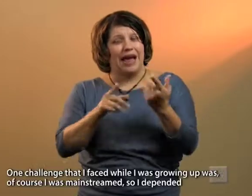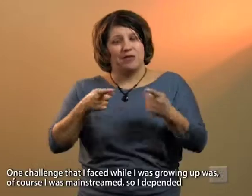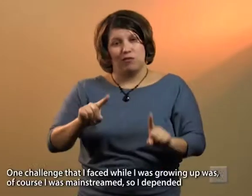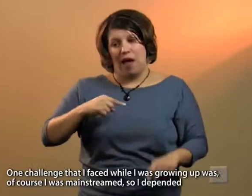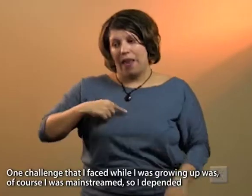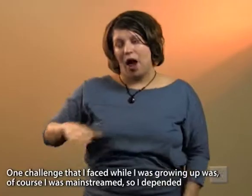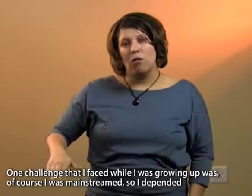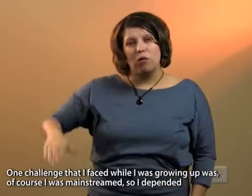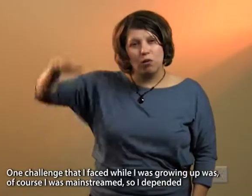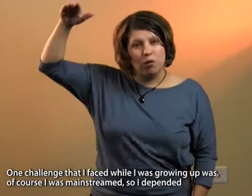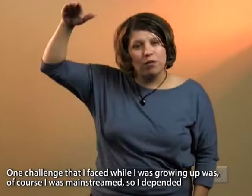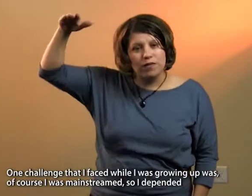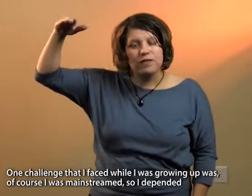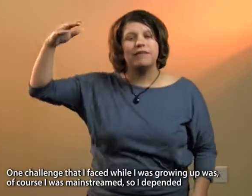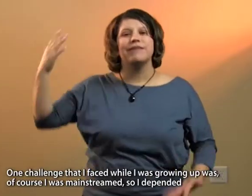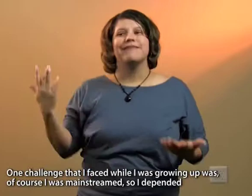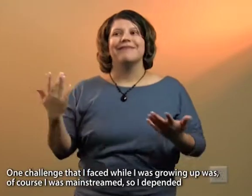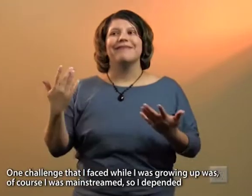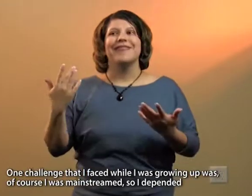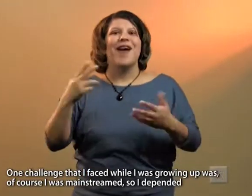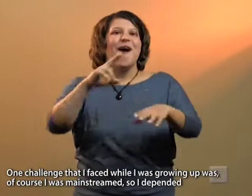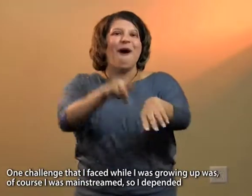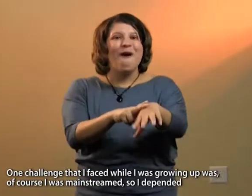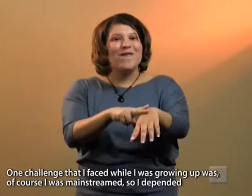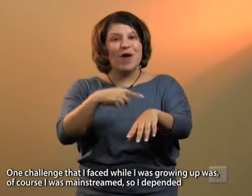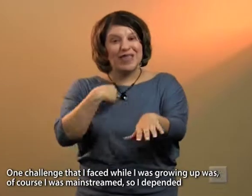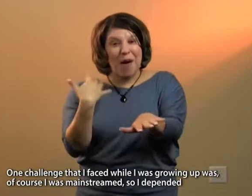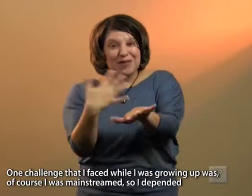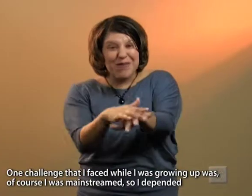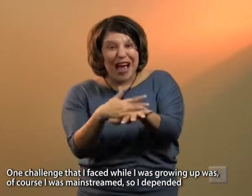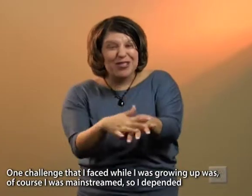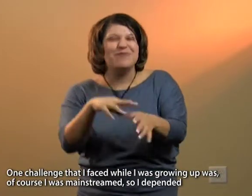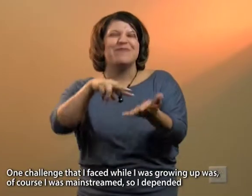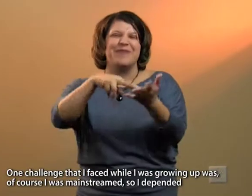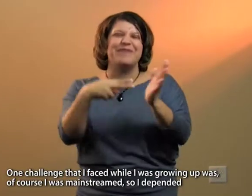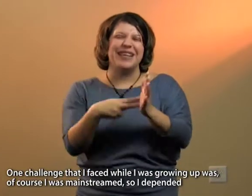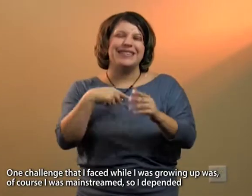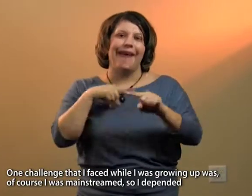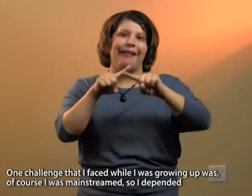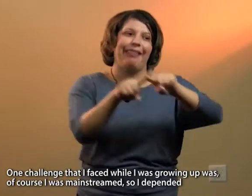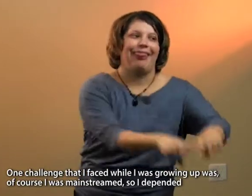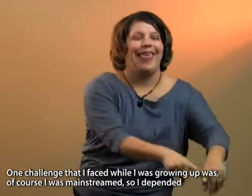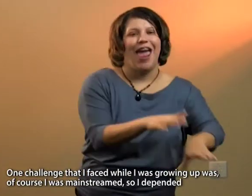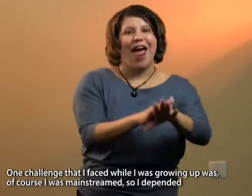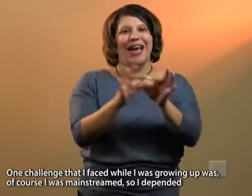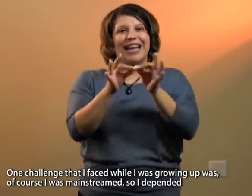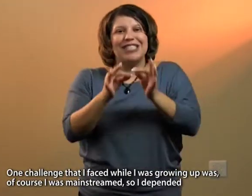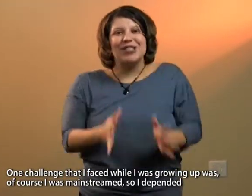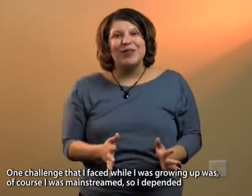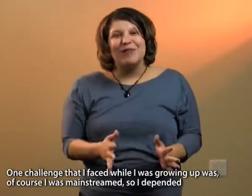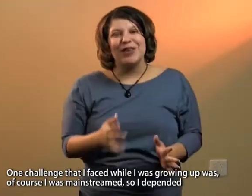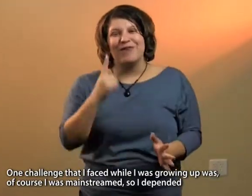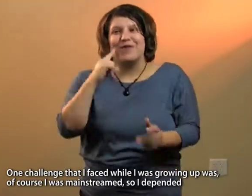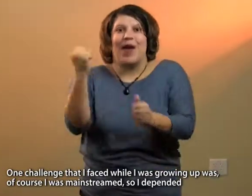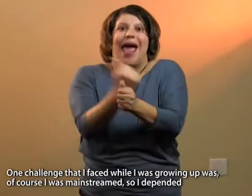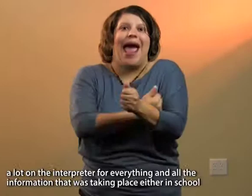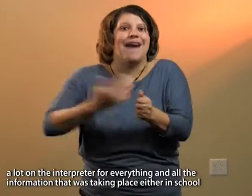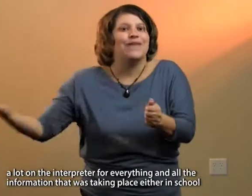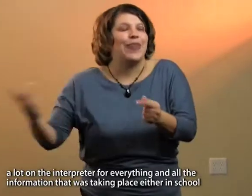One challenge that I faced While I was growing up Was, of course I was mainstream So I depended a lot on the